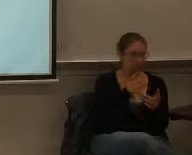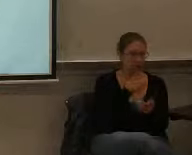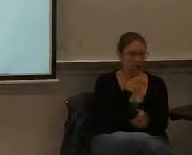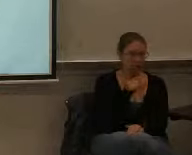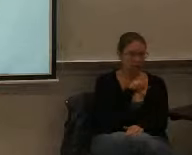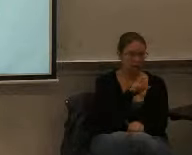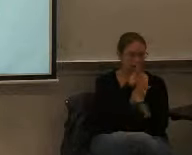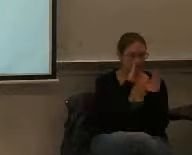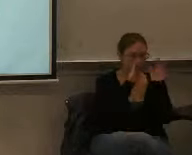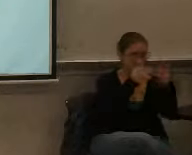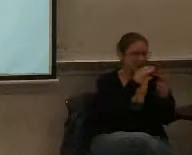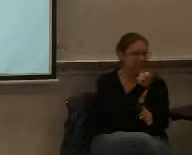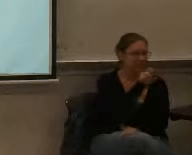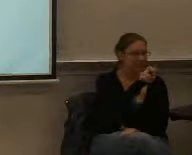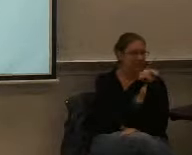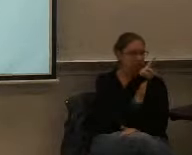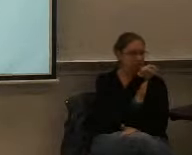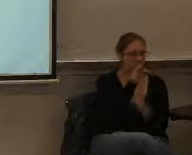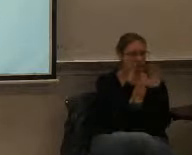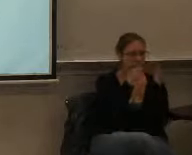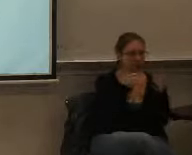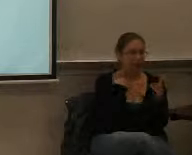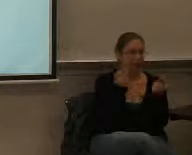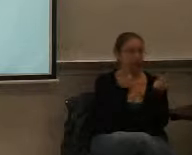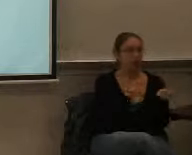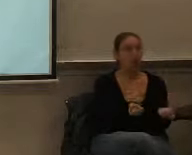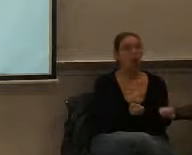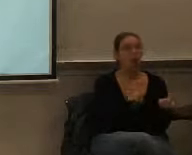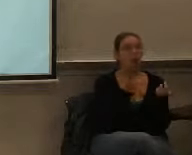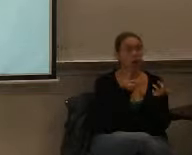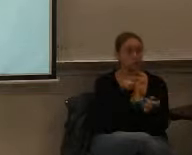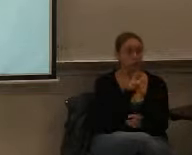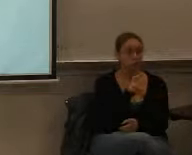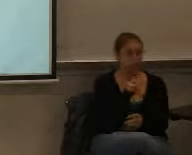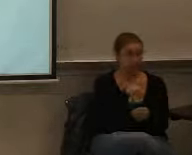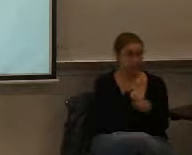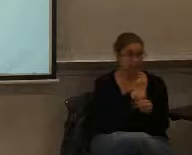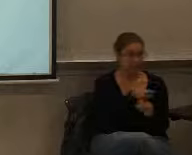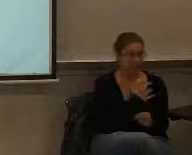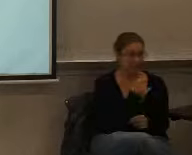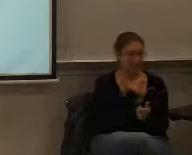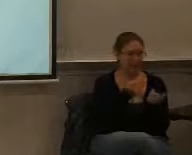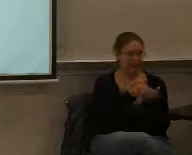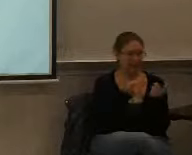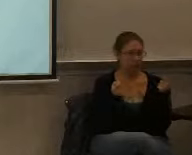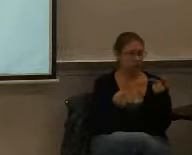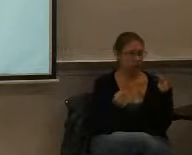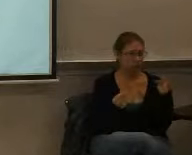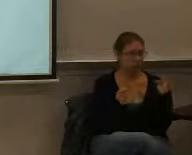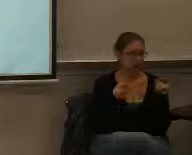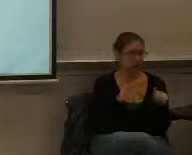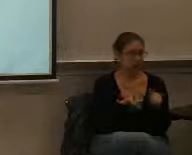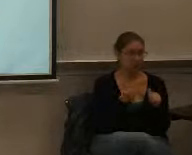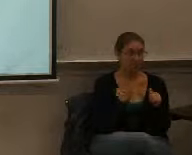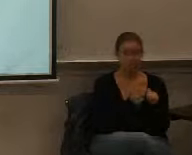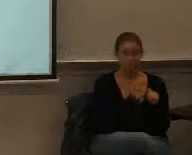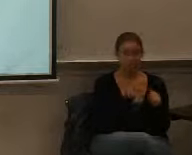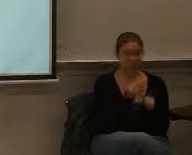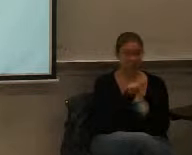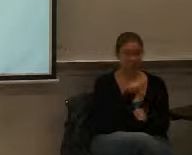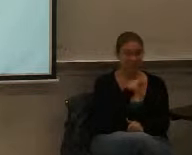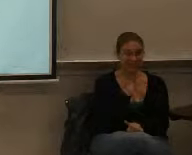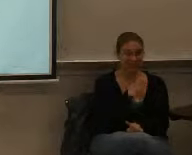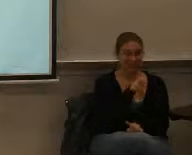paddle at the end of their nose, and it's got a huge number of nerves in it that sense electrical charges, and it can find a few